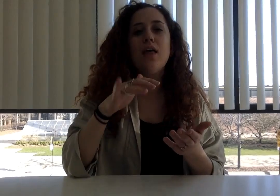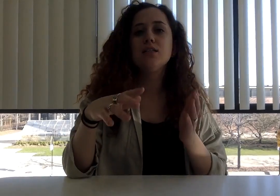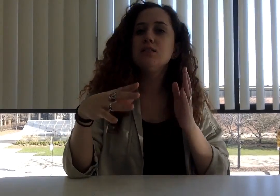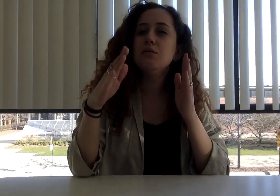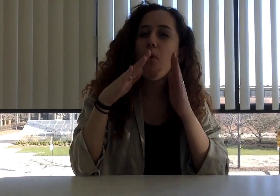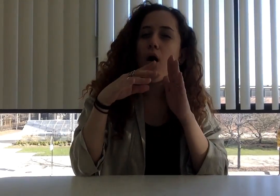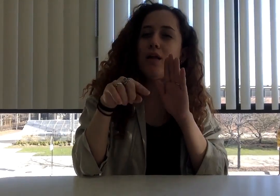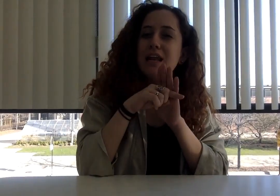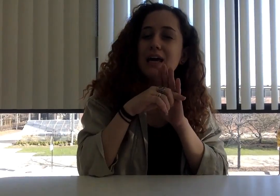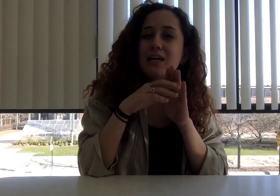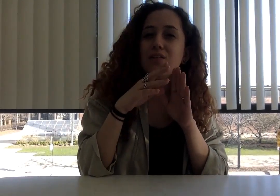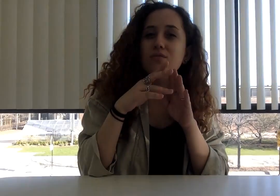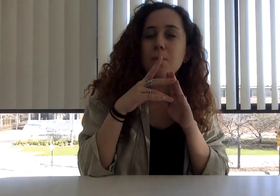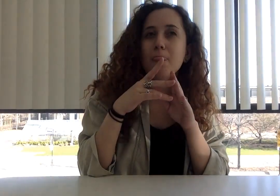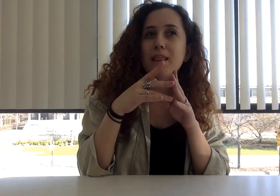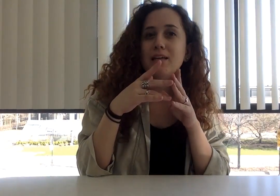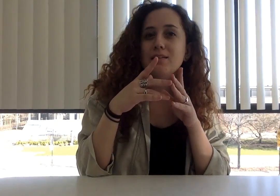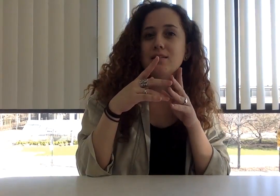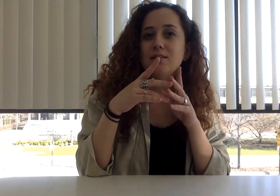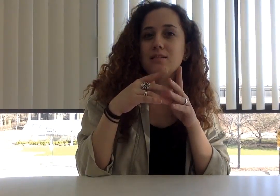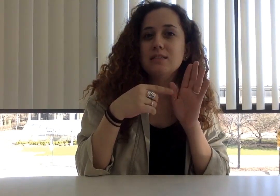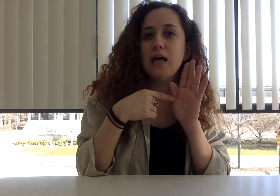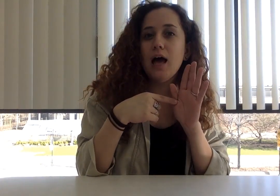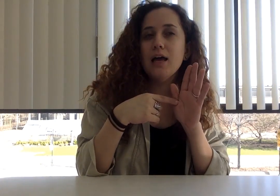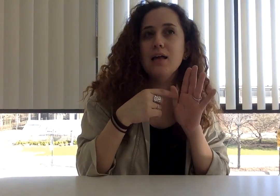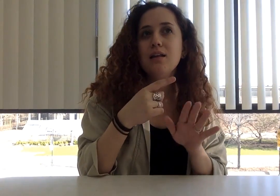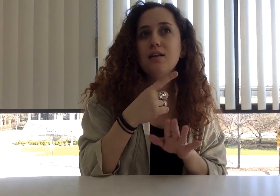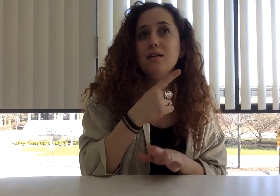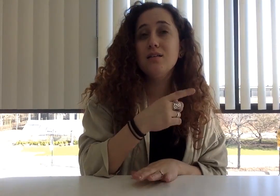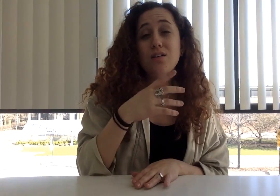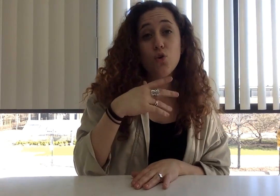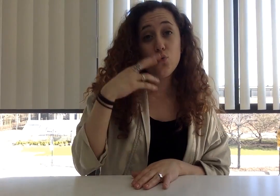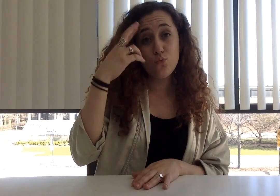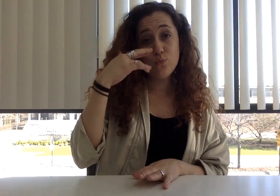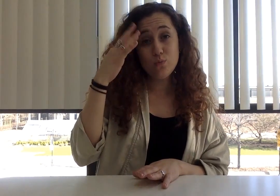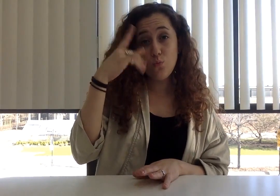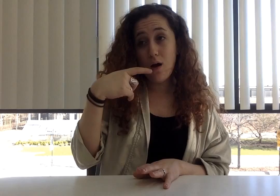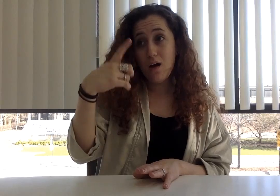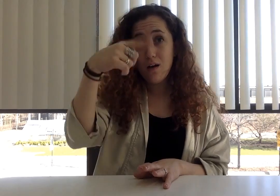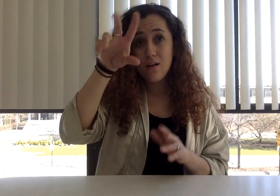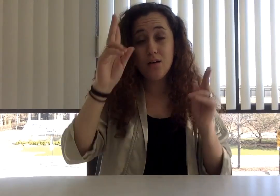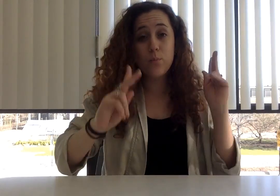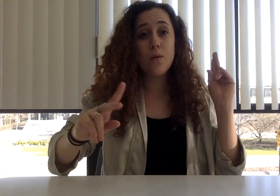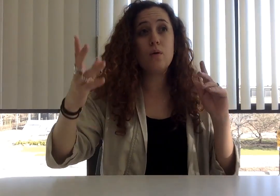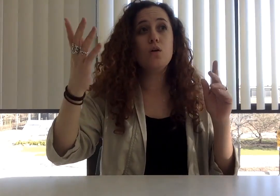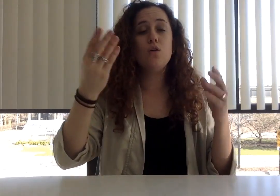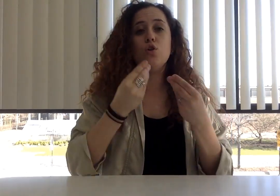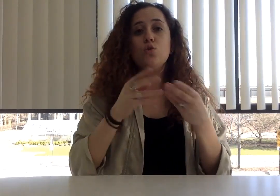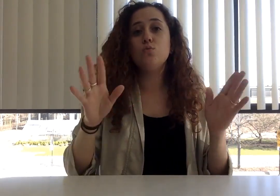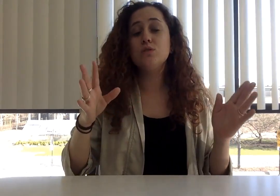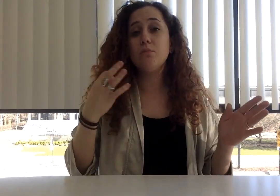caused people to lose points for that, what I called line 3, was they calculated the slope